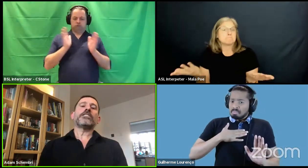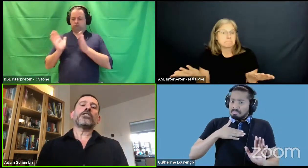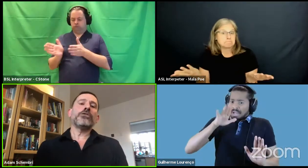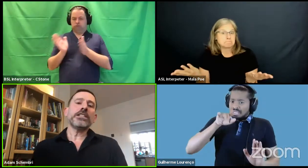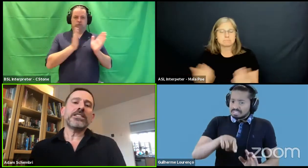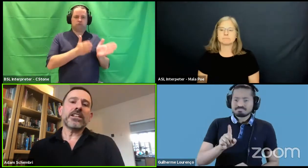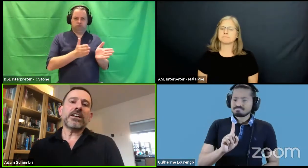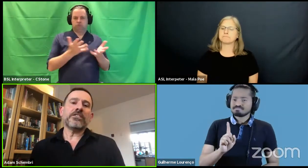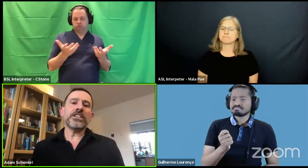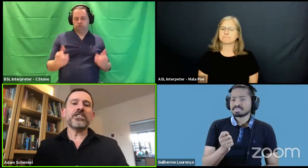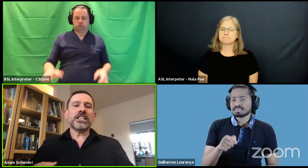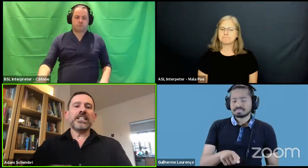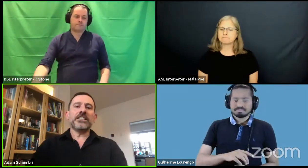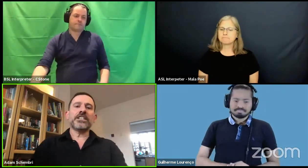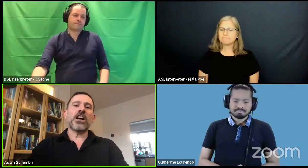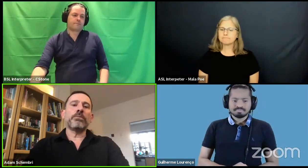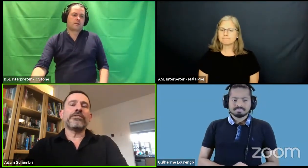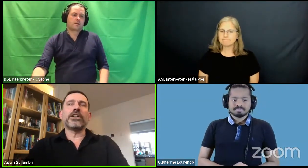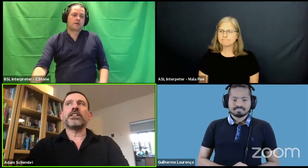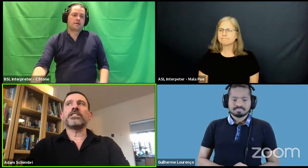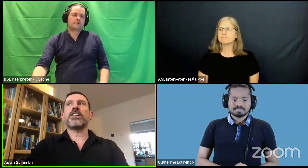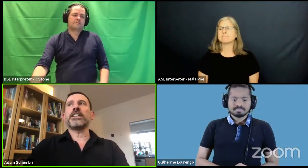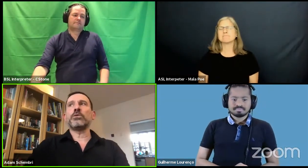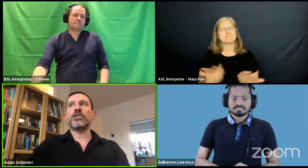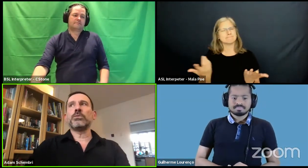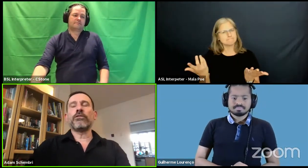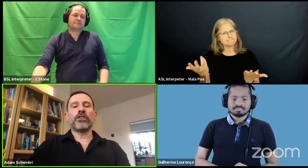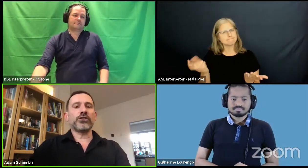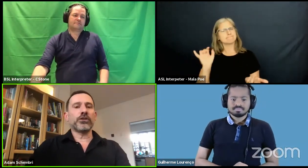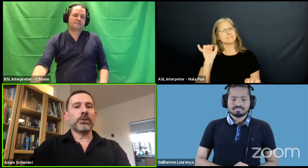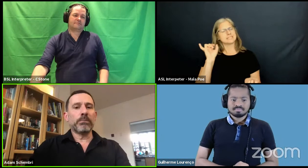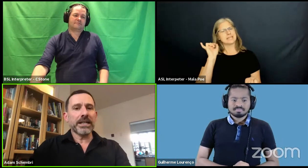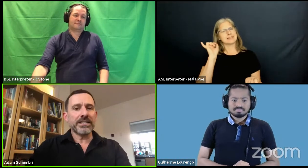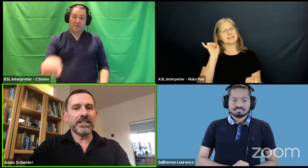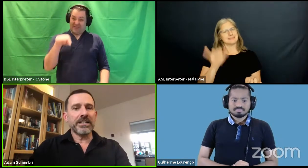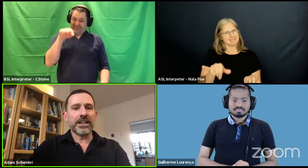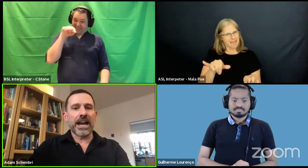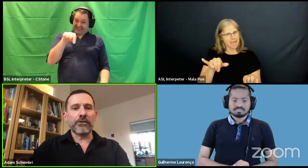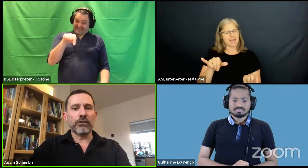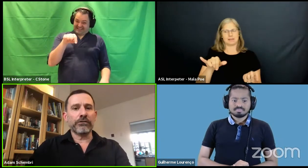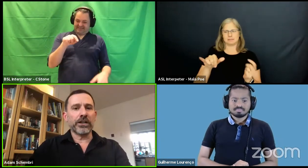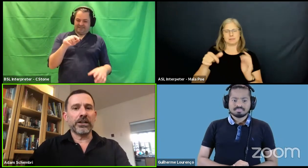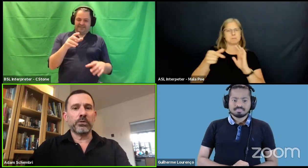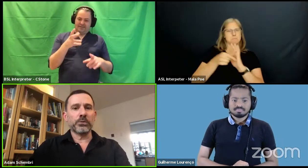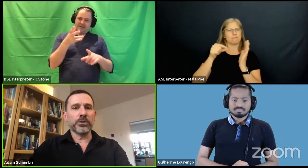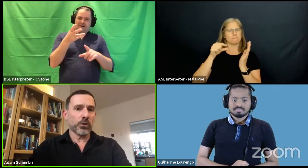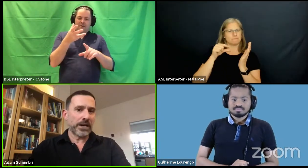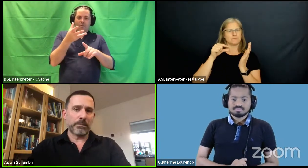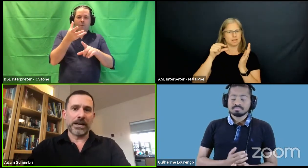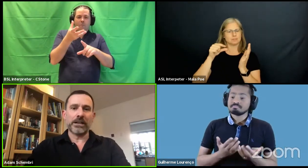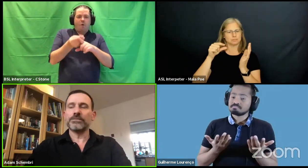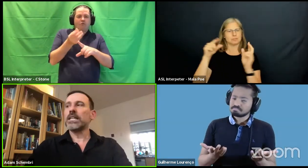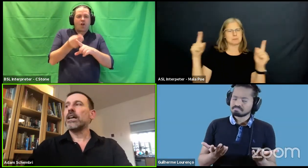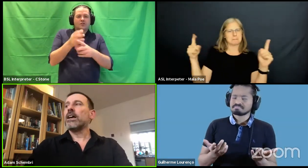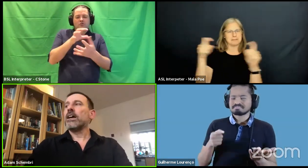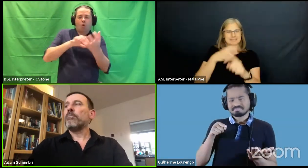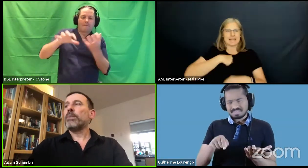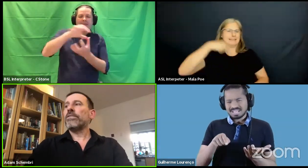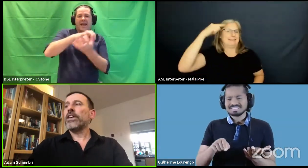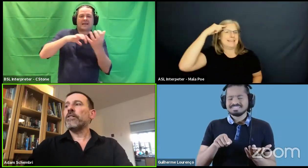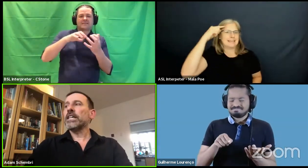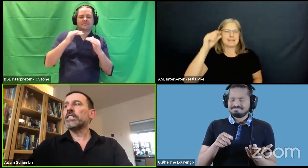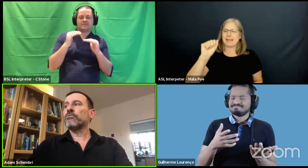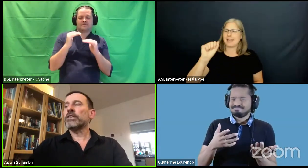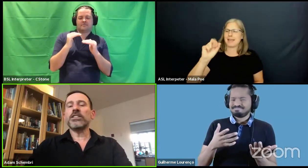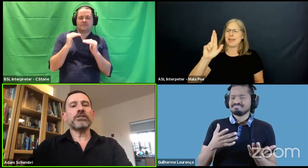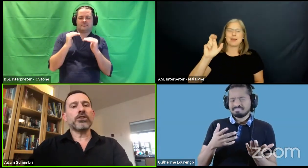Okay, so this is clearly the type of sign language morphological complexity that Aronoff was talking about. But